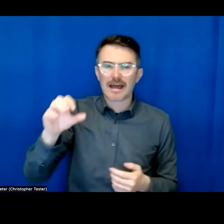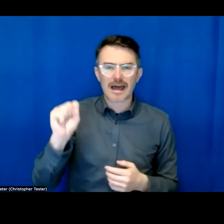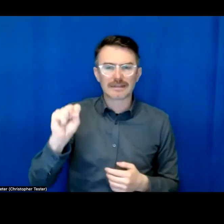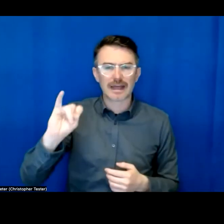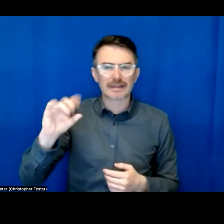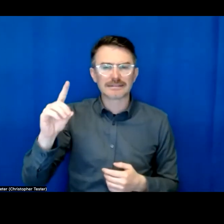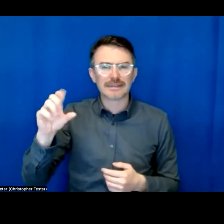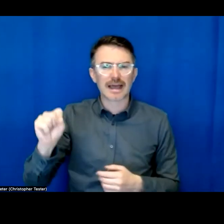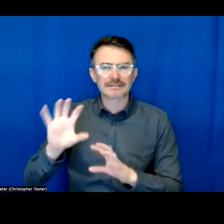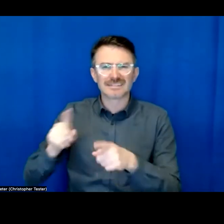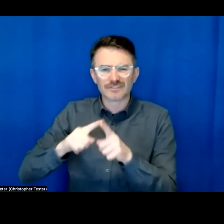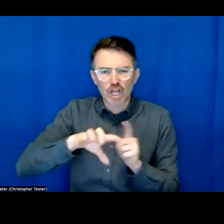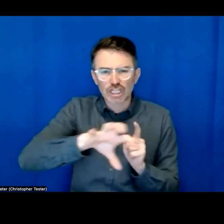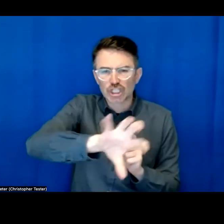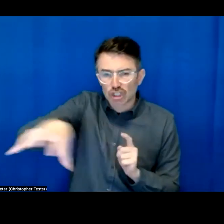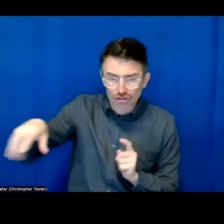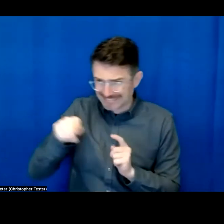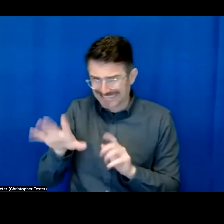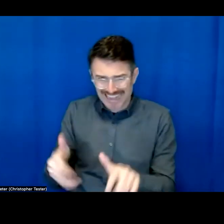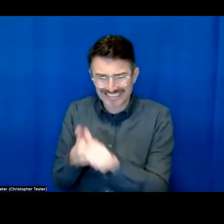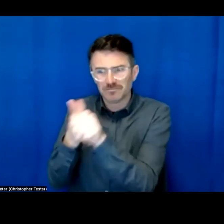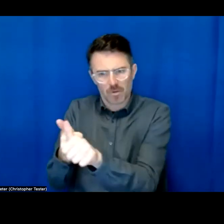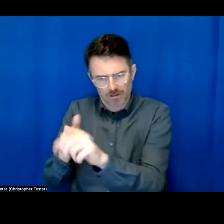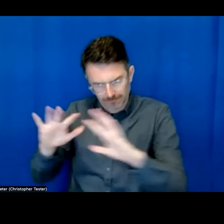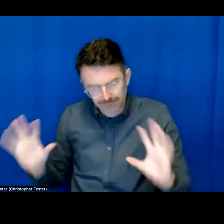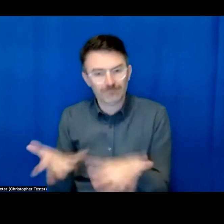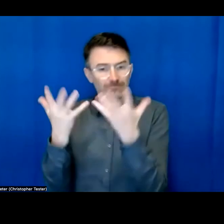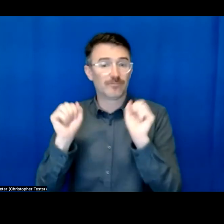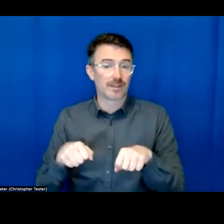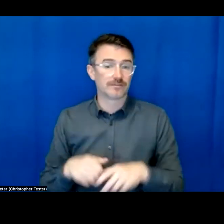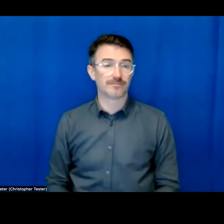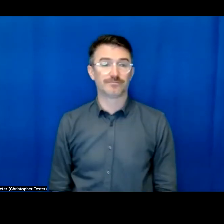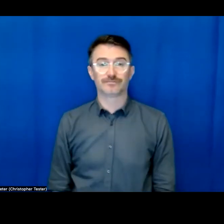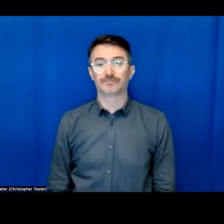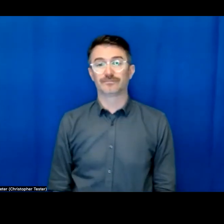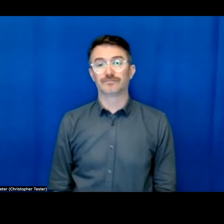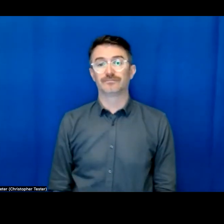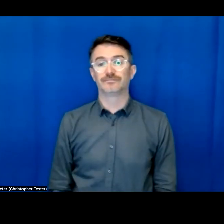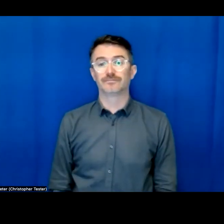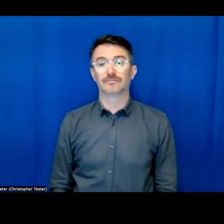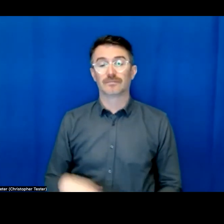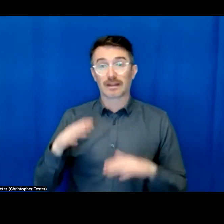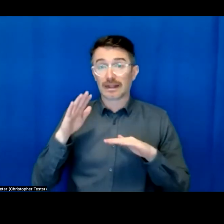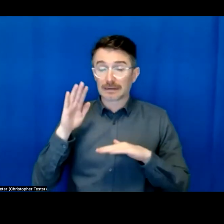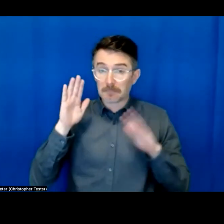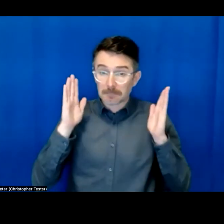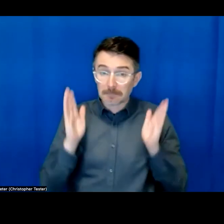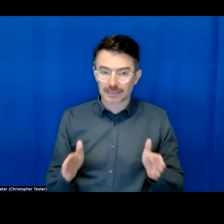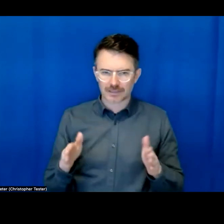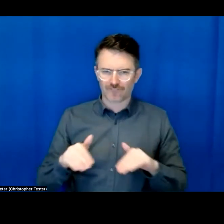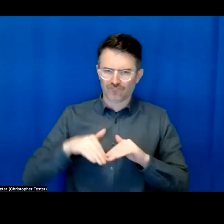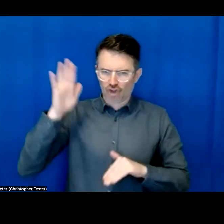we will need to leverage whole of society partnerships to achieve our goals. Through the Canada Fund for